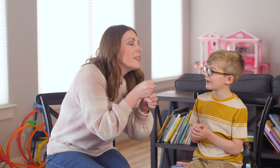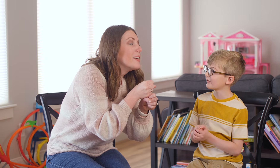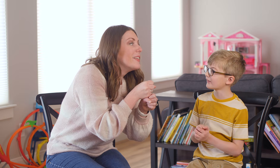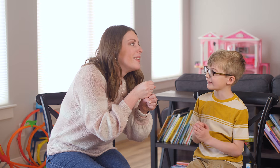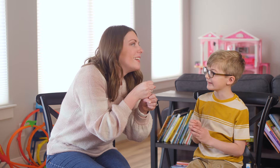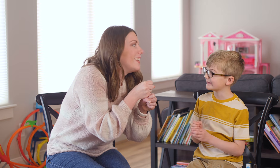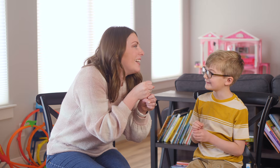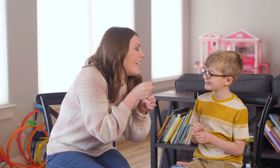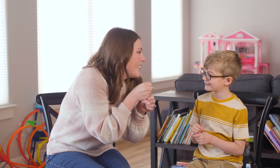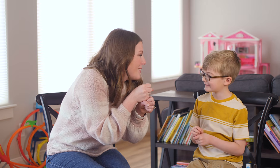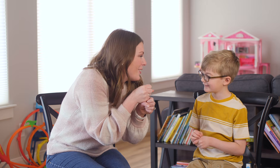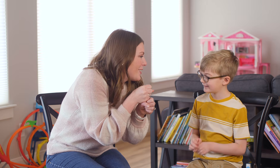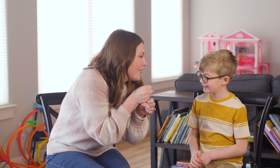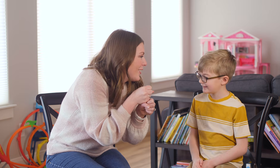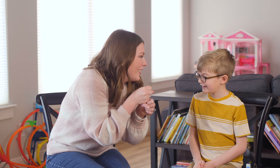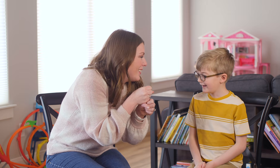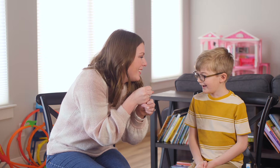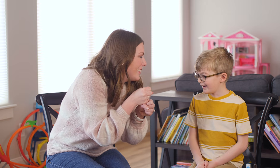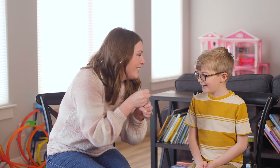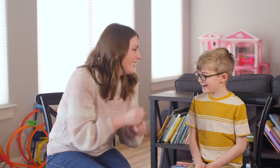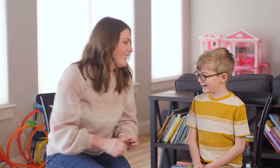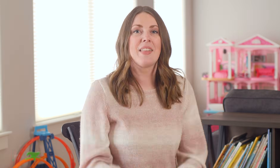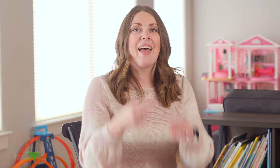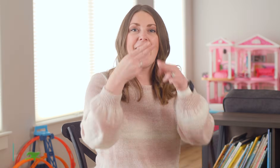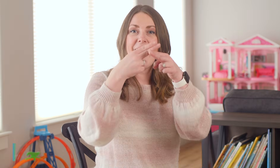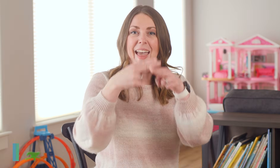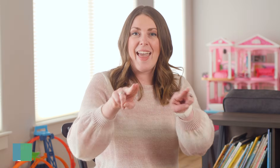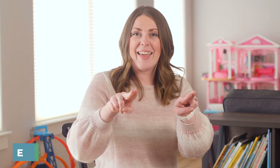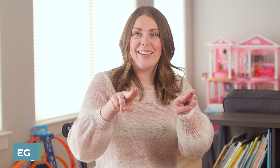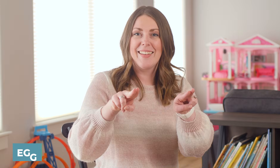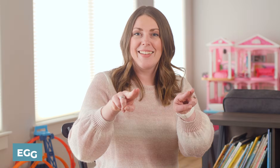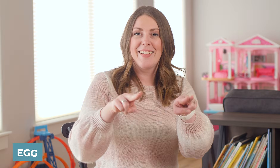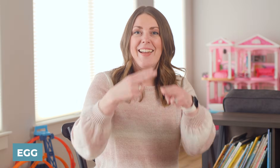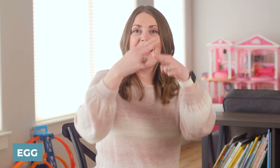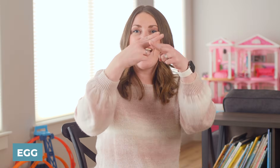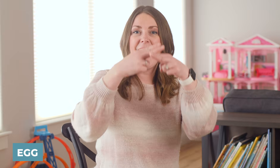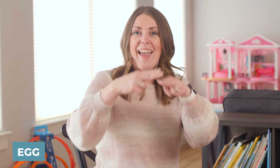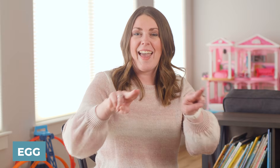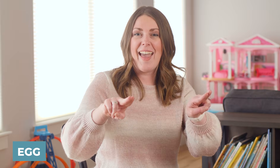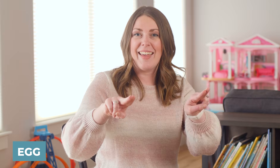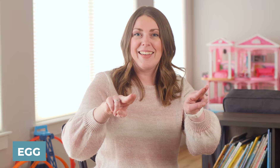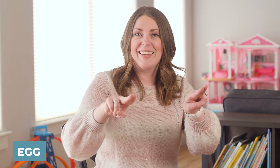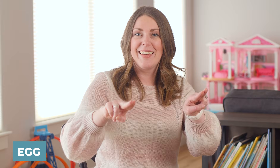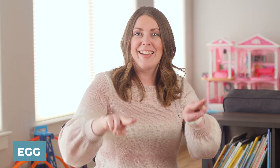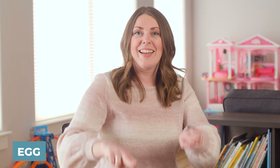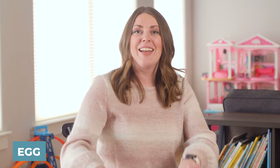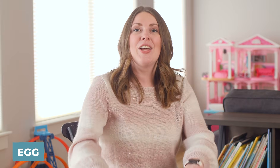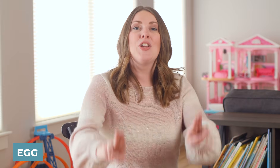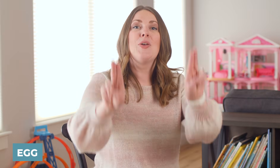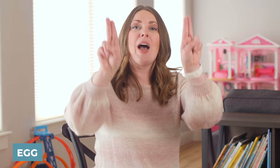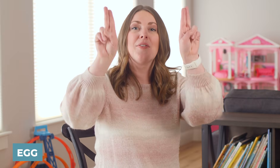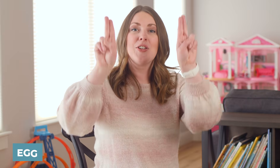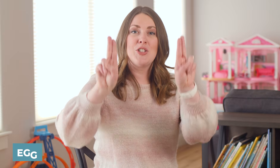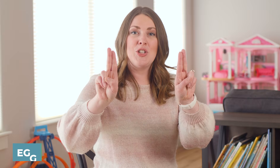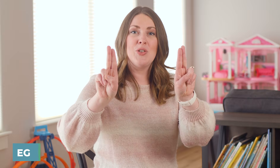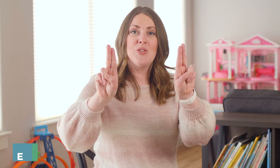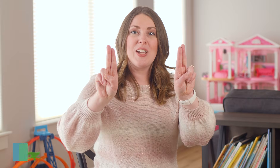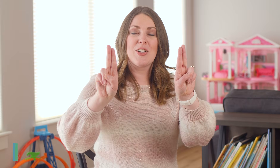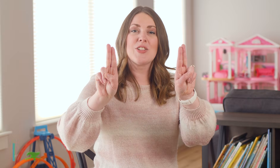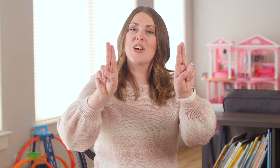Smell it. Yeah, they smell so good. Egg, egg. You have two fingers on